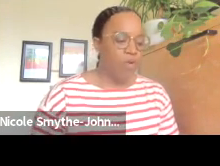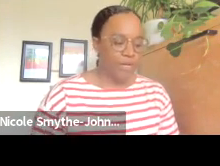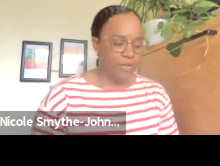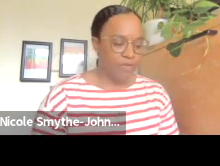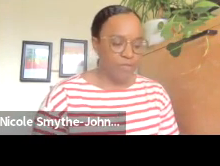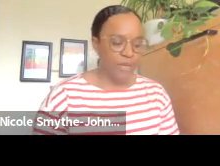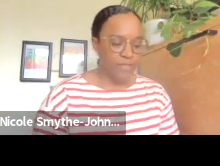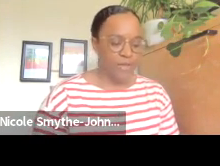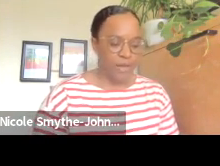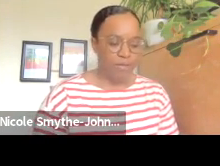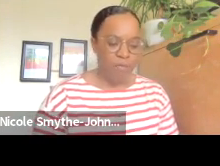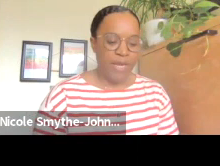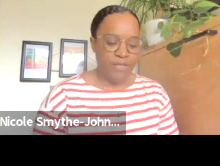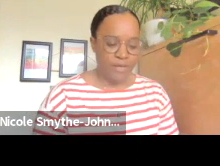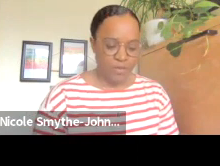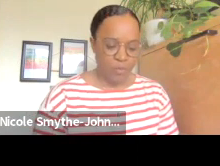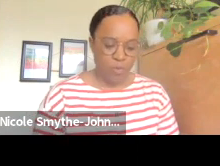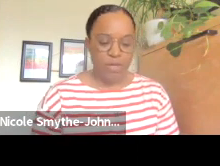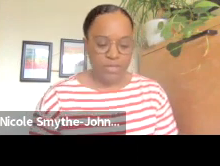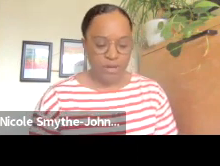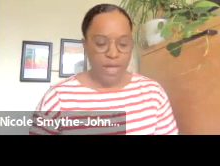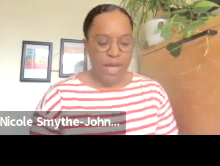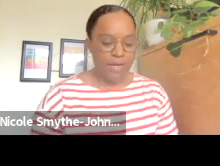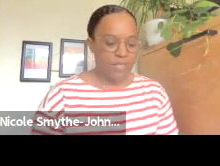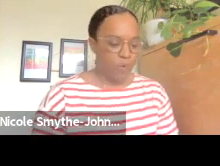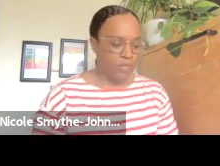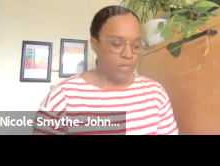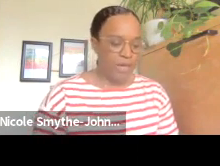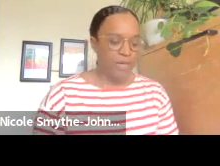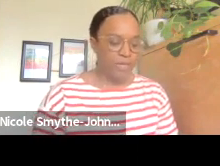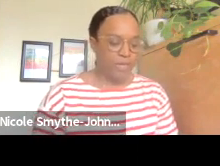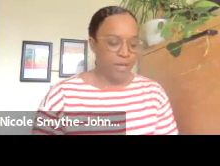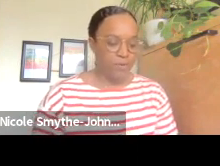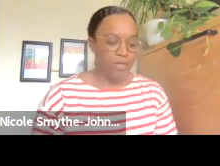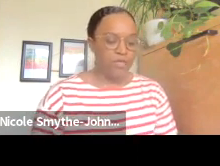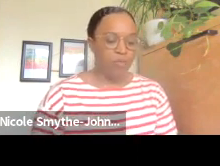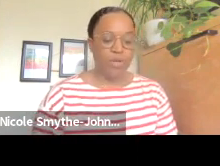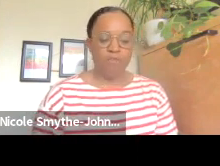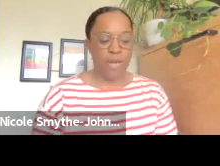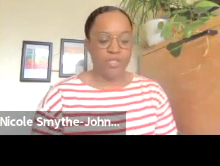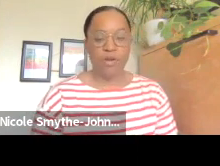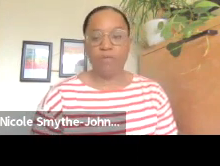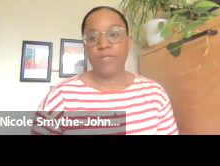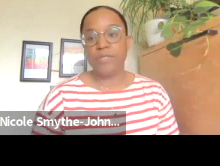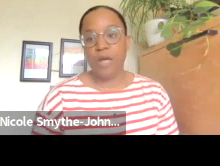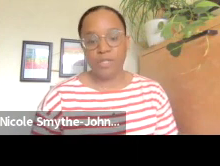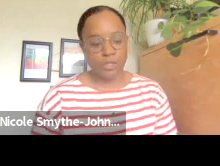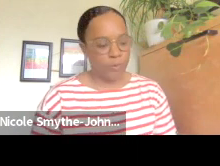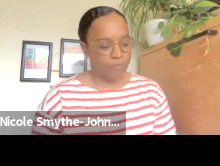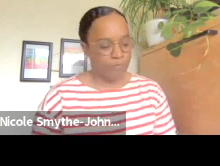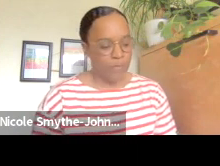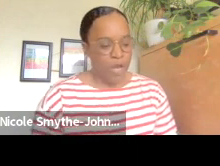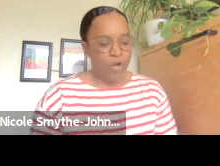The awkwardness of this painting then makes sense when we consider Alex Moulton and Inge Salo's summary of Black geography's